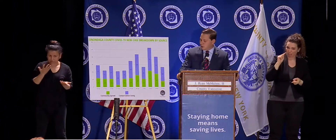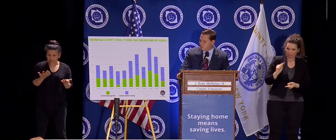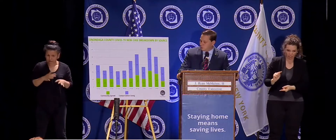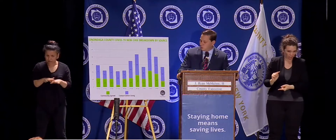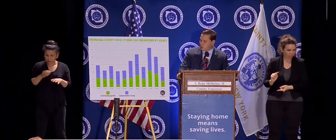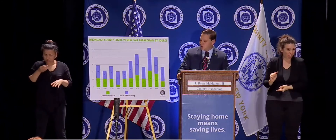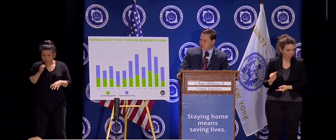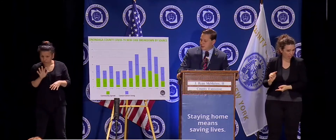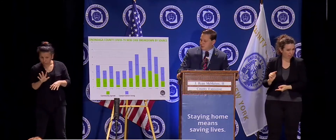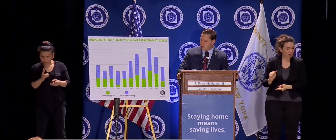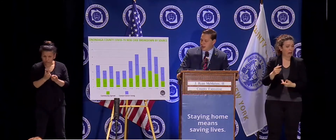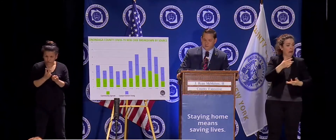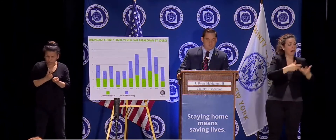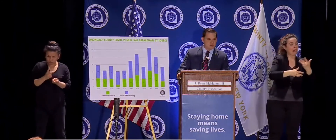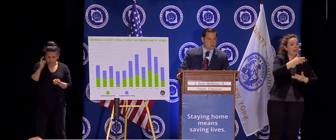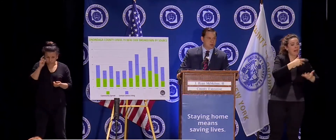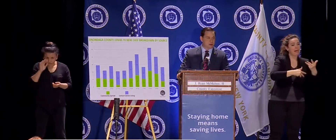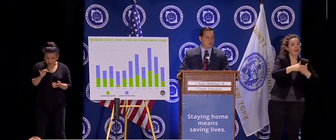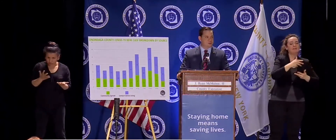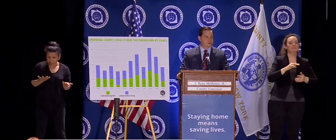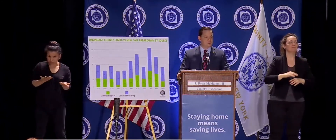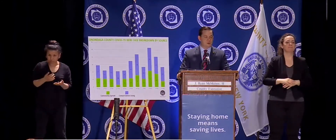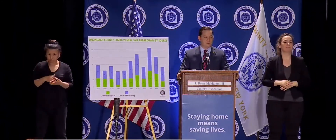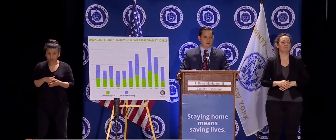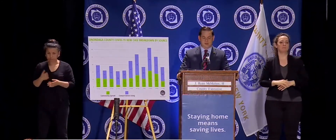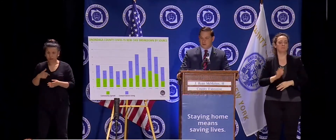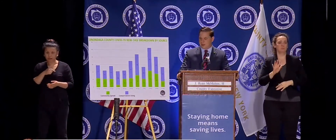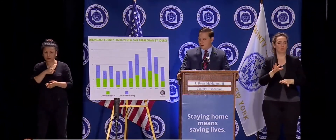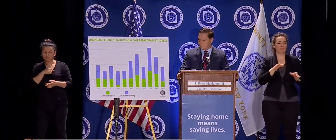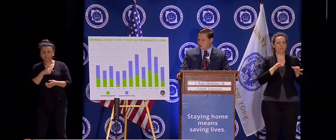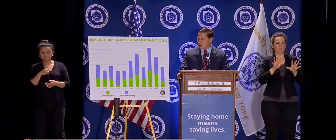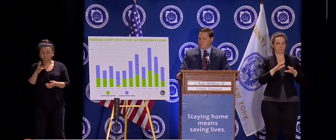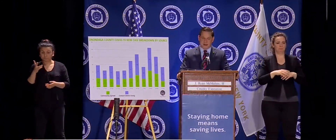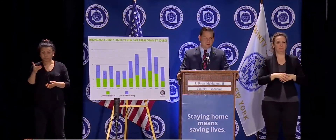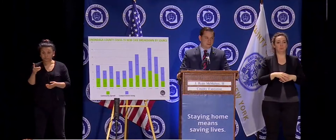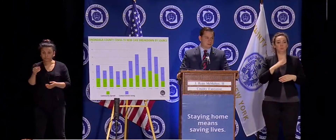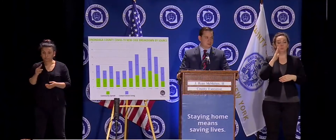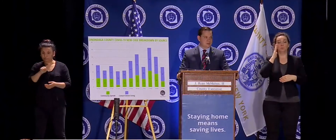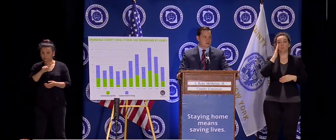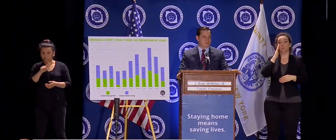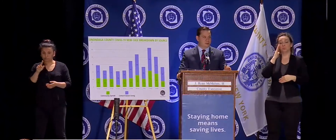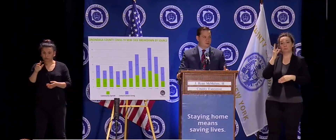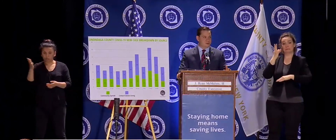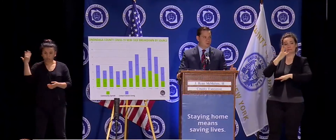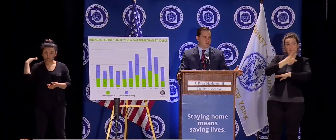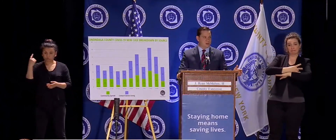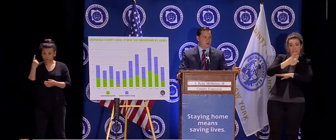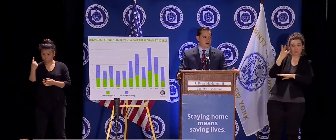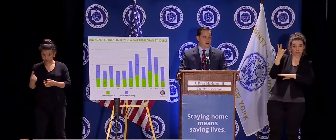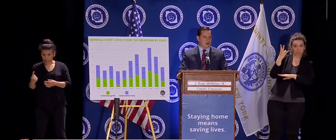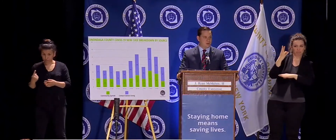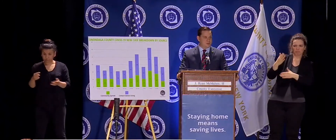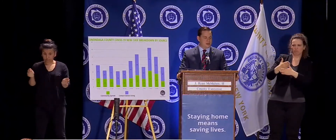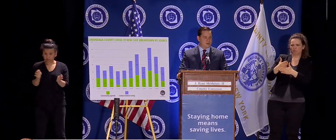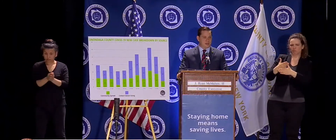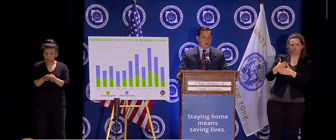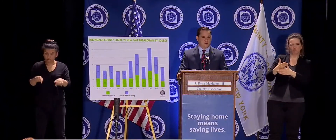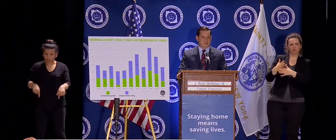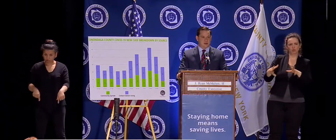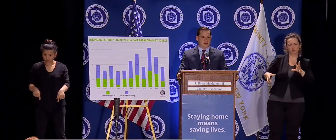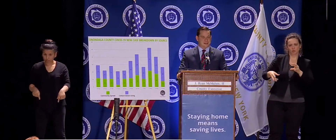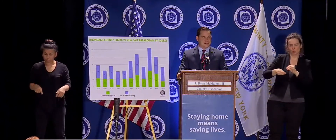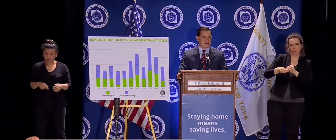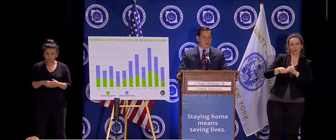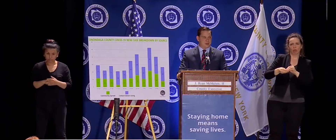so if we look at 7-day averages, running averages, so the 7-day average is our best the previous week. Our new 7-day